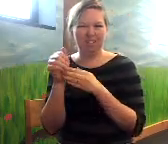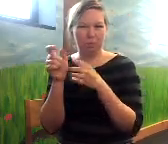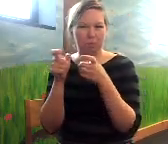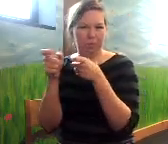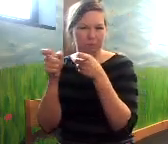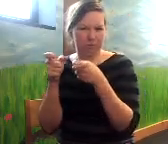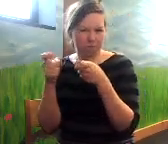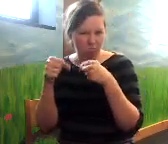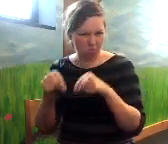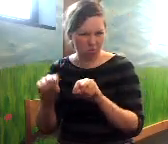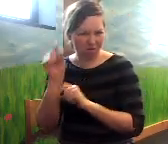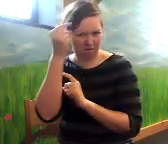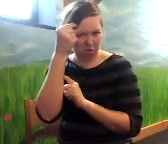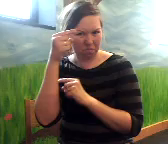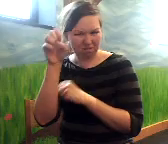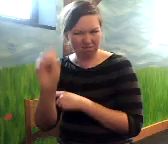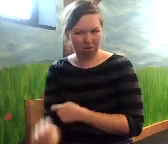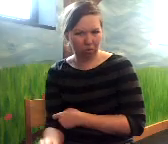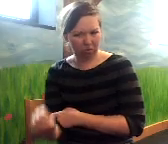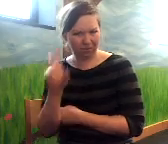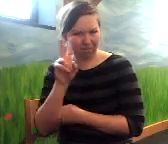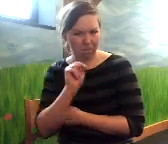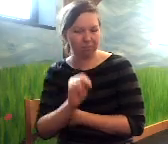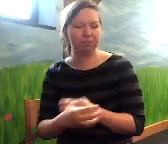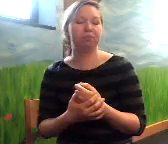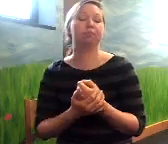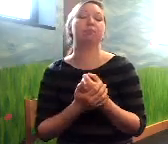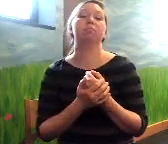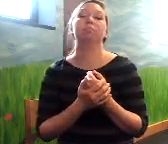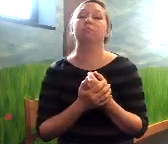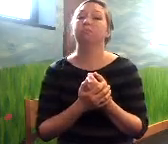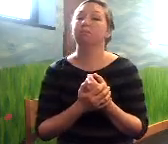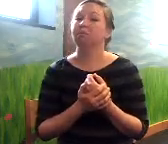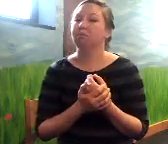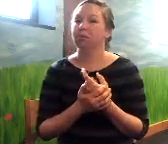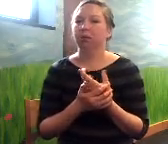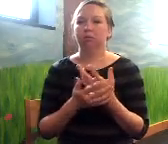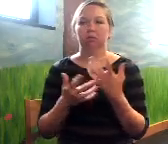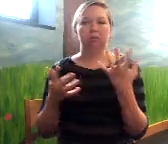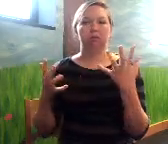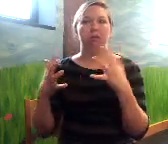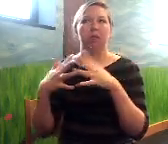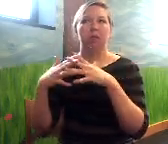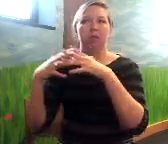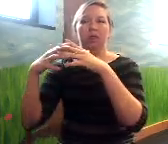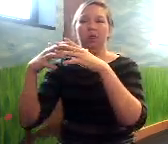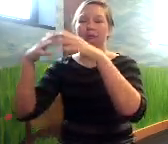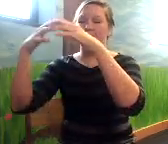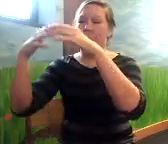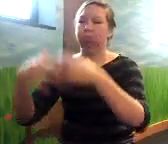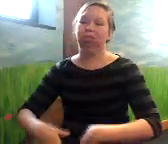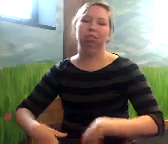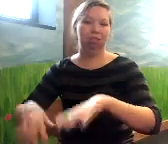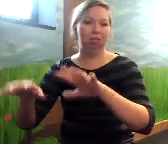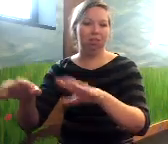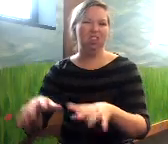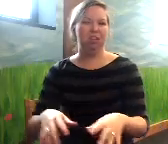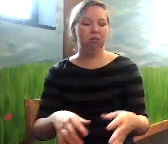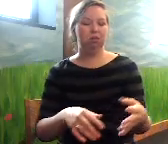elected, of course, we know, in 1960, takes control in 1961. And I call this phase, phase